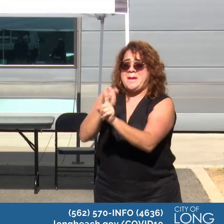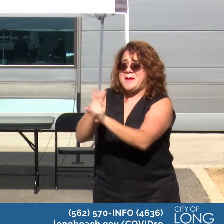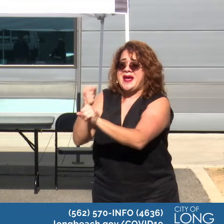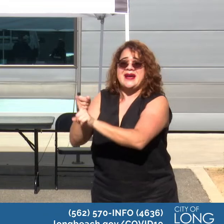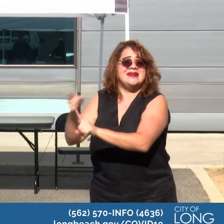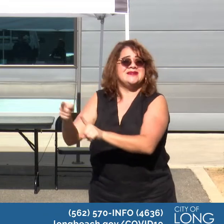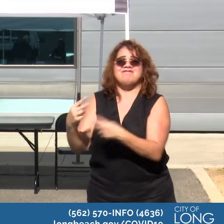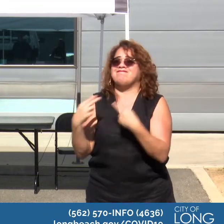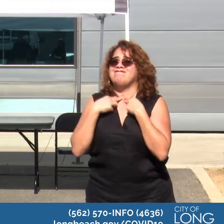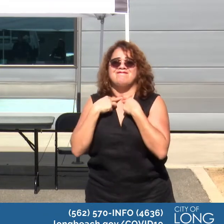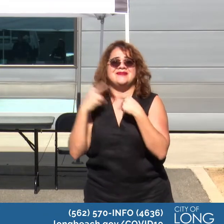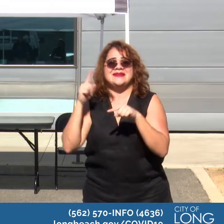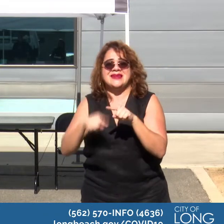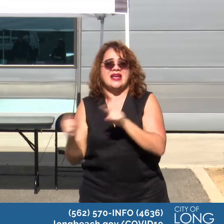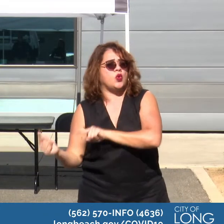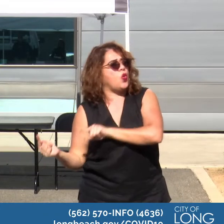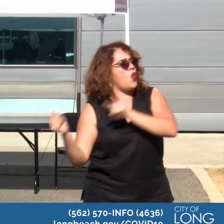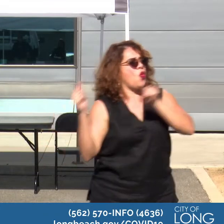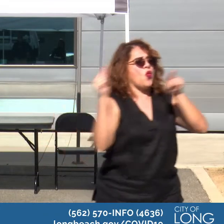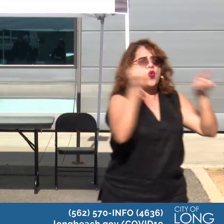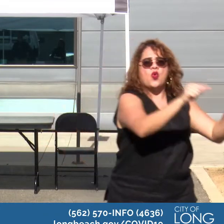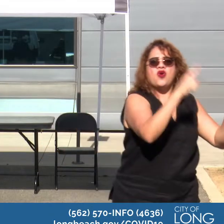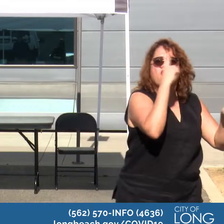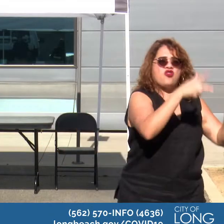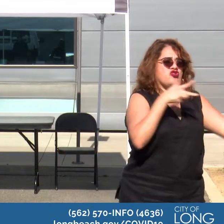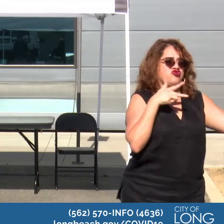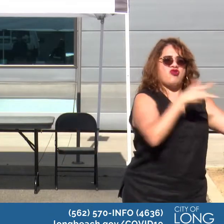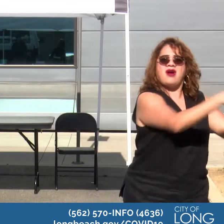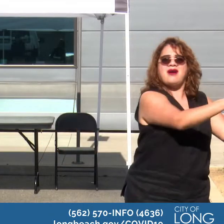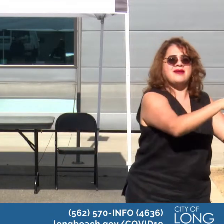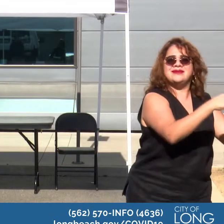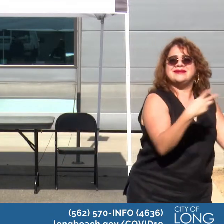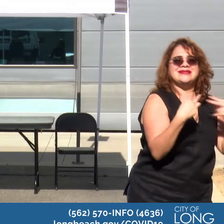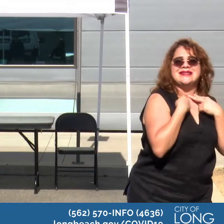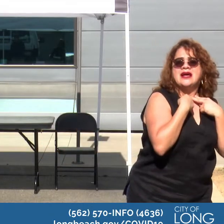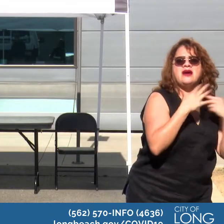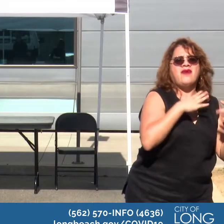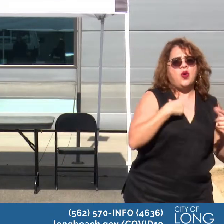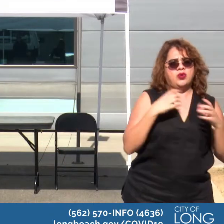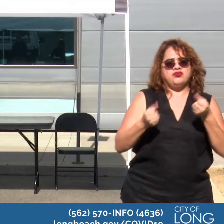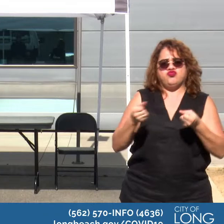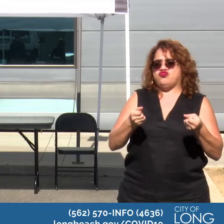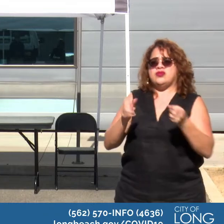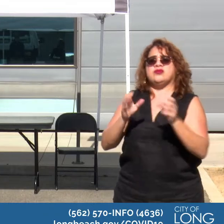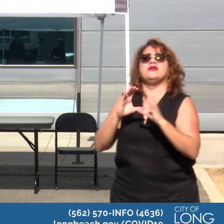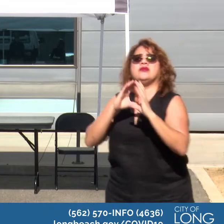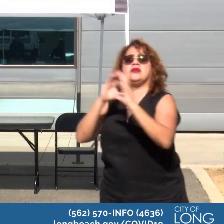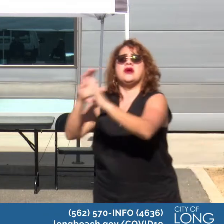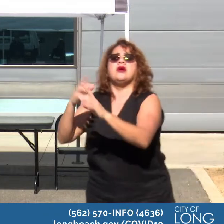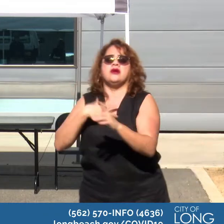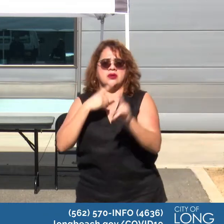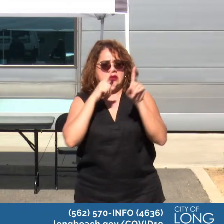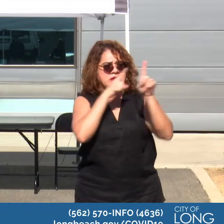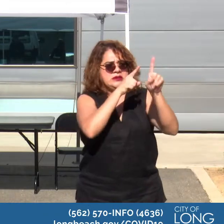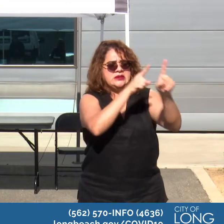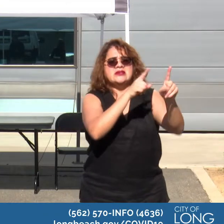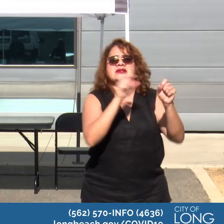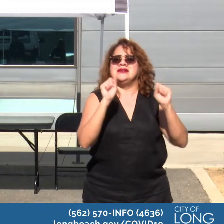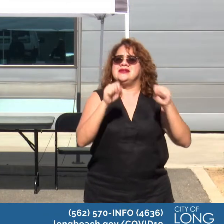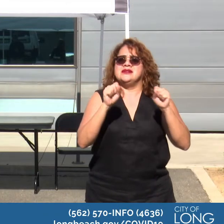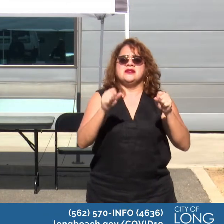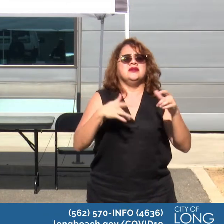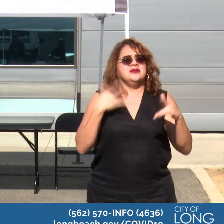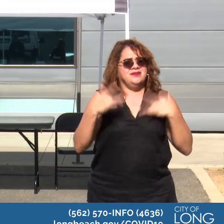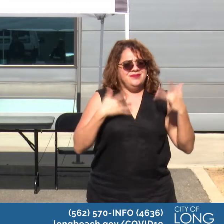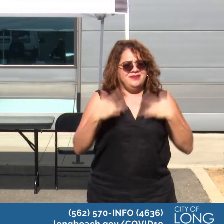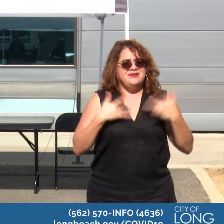large-scale drive-through opportunities. We're enthusiastic about reaching this milestone in our attempts to combat this epidemic. While we